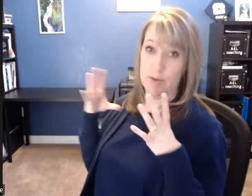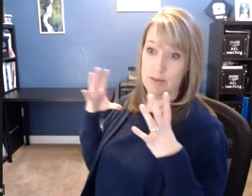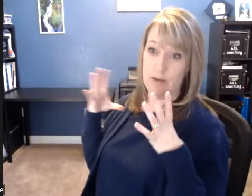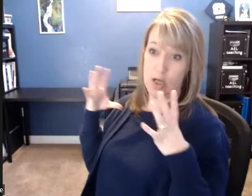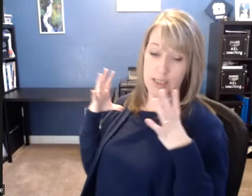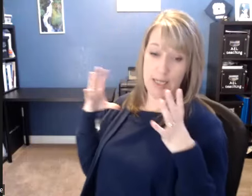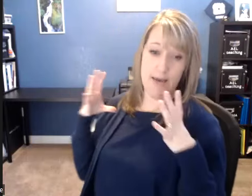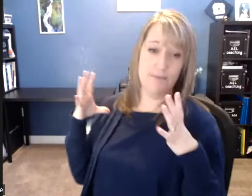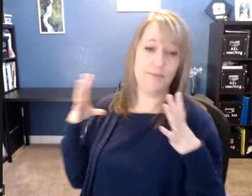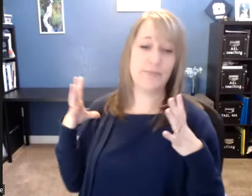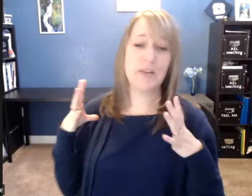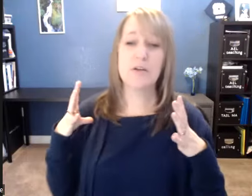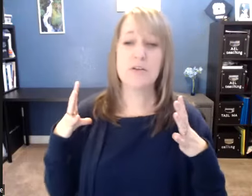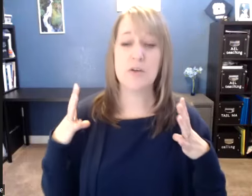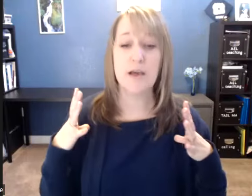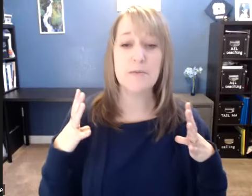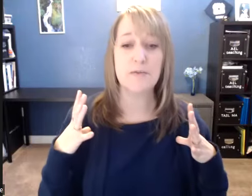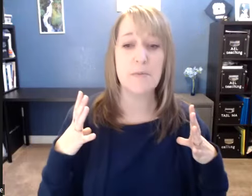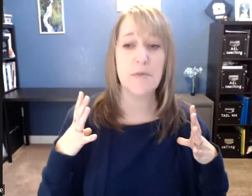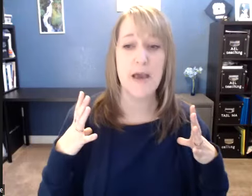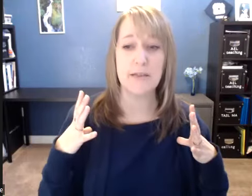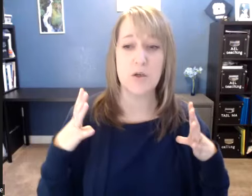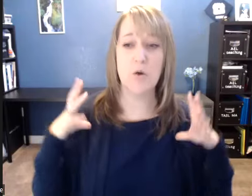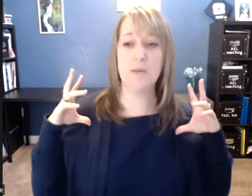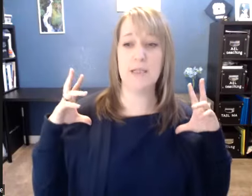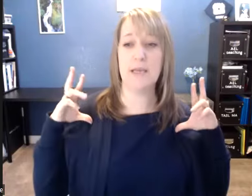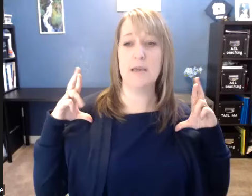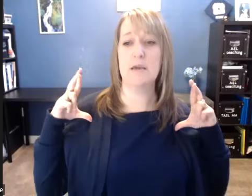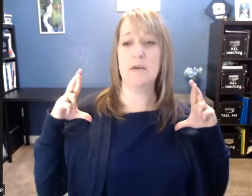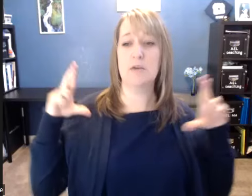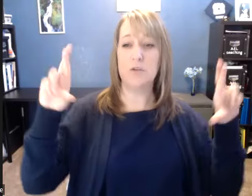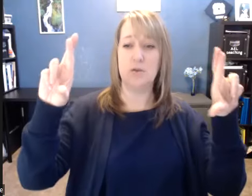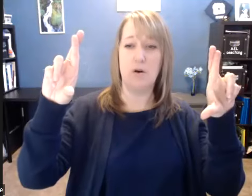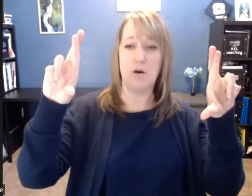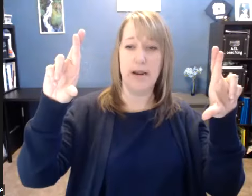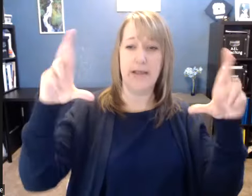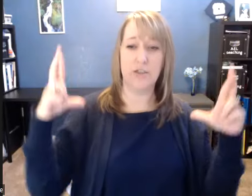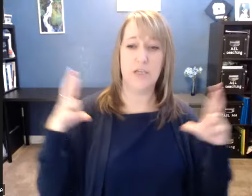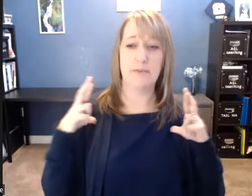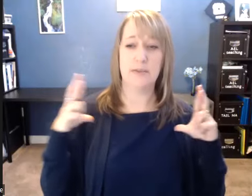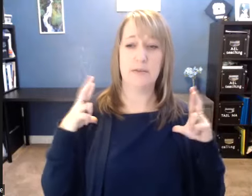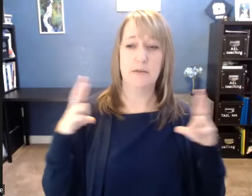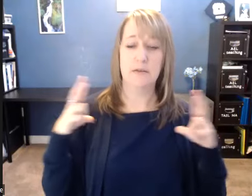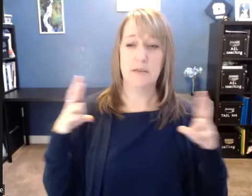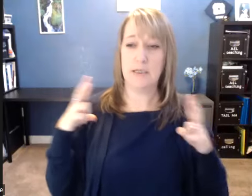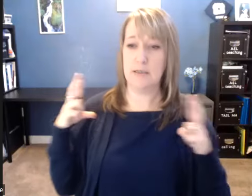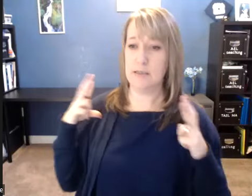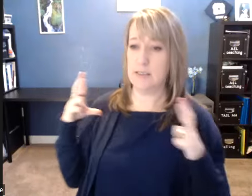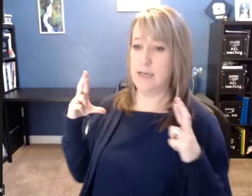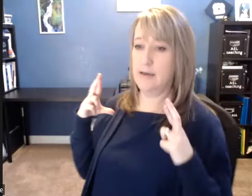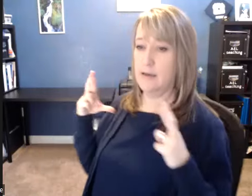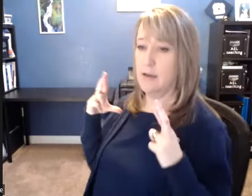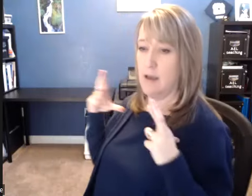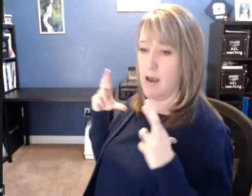remember? Holiday. So it comes from that. Only you do R handshapes instead. I